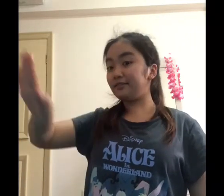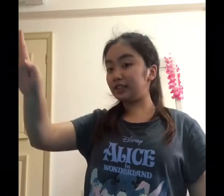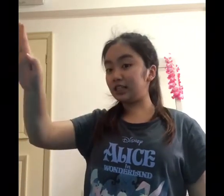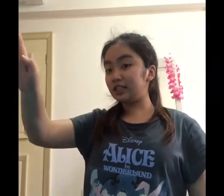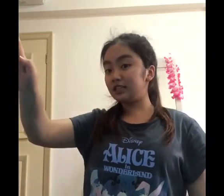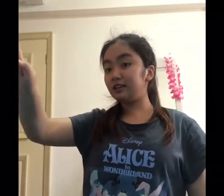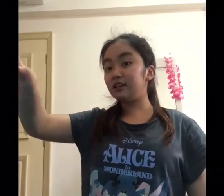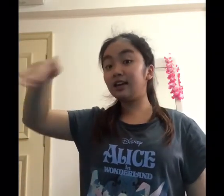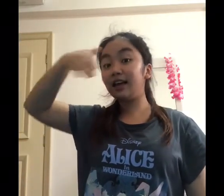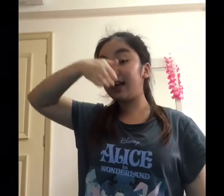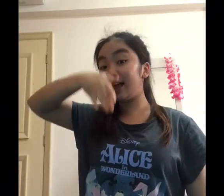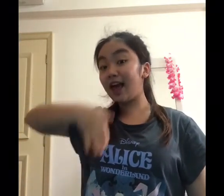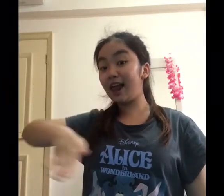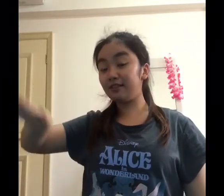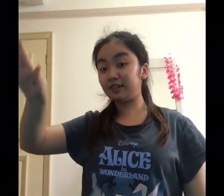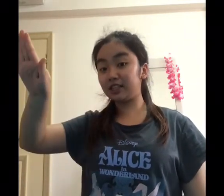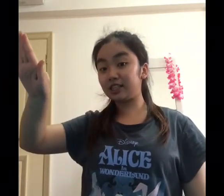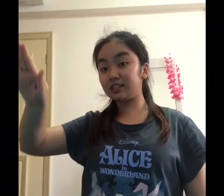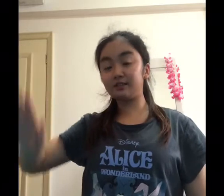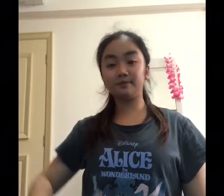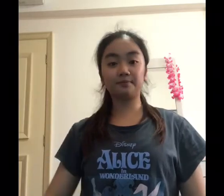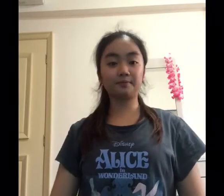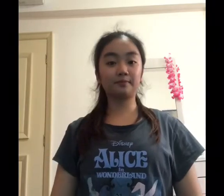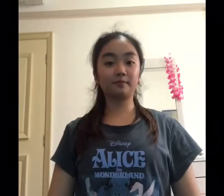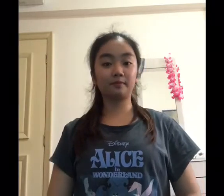Elephant, elephant.